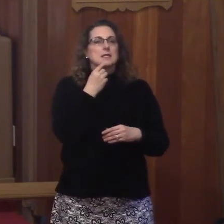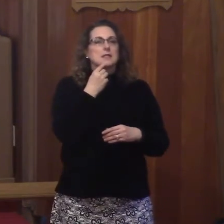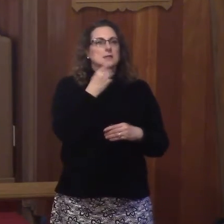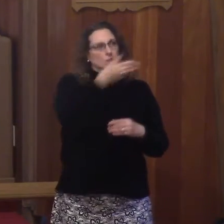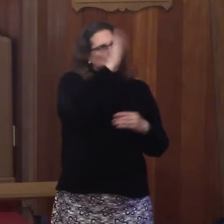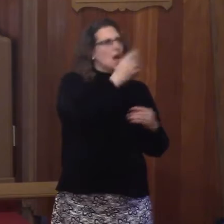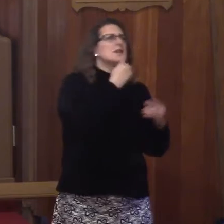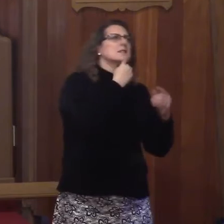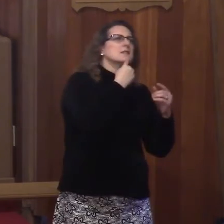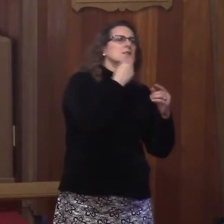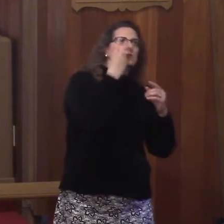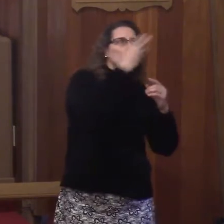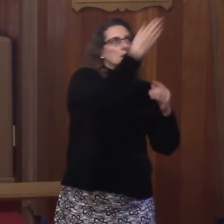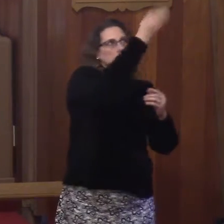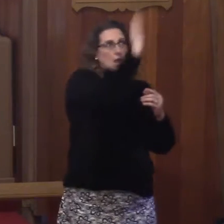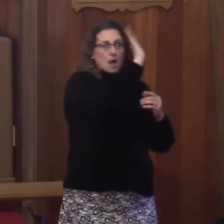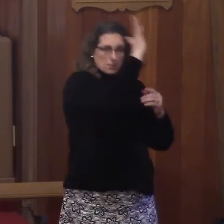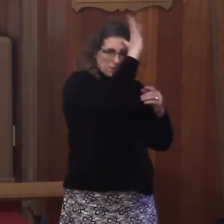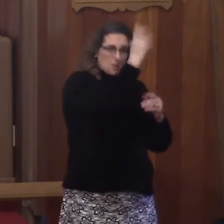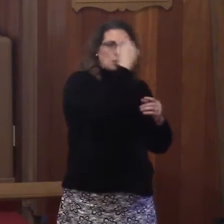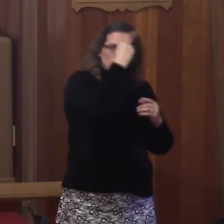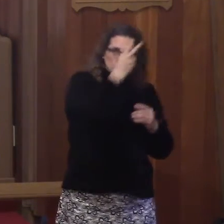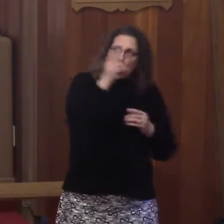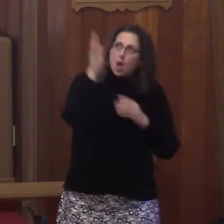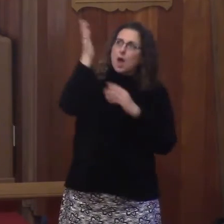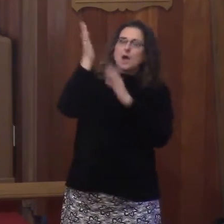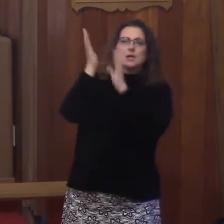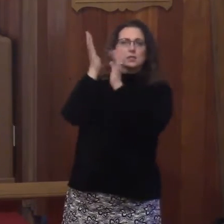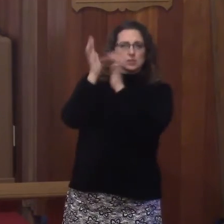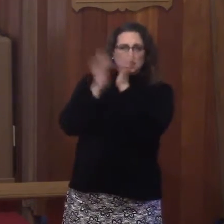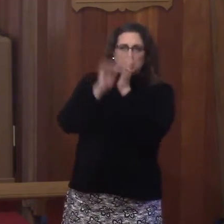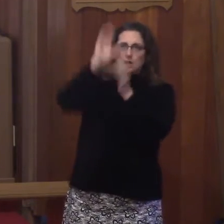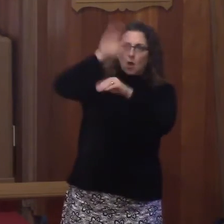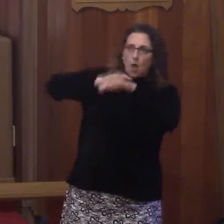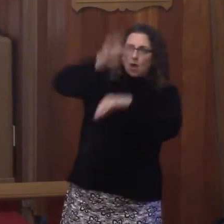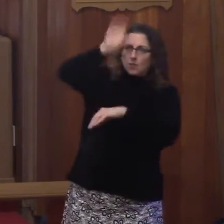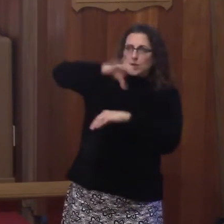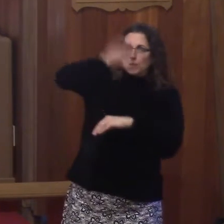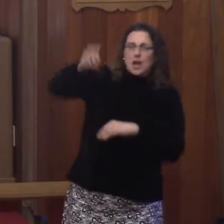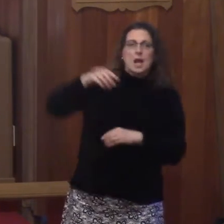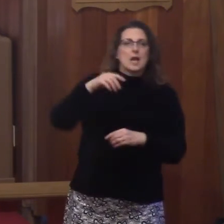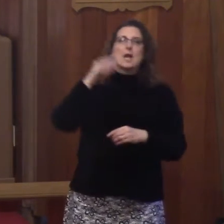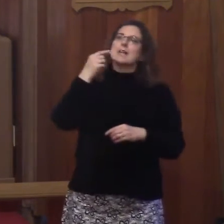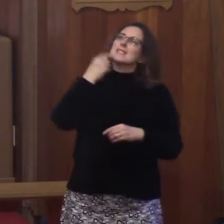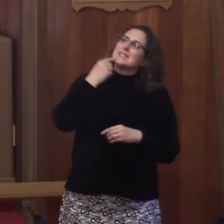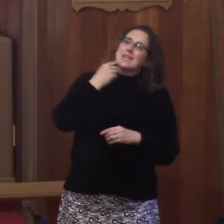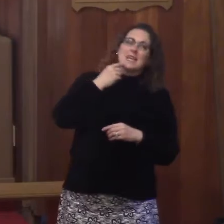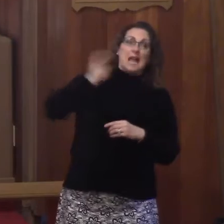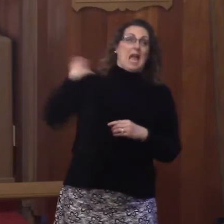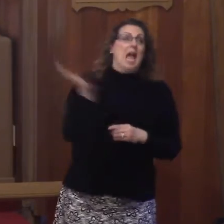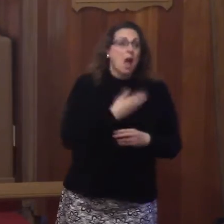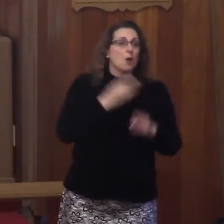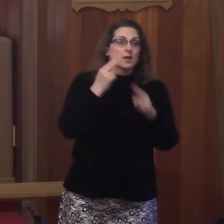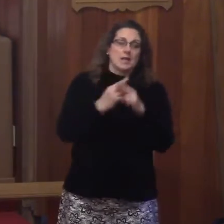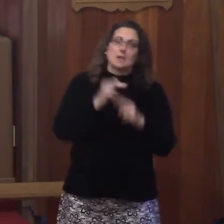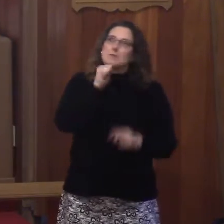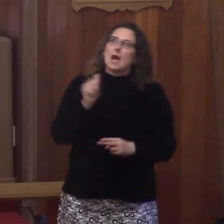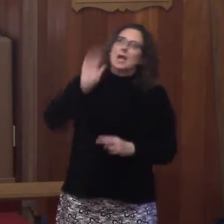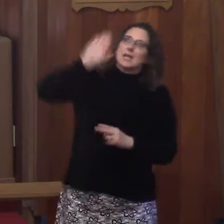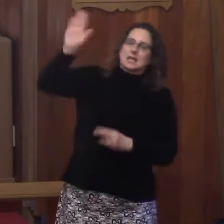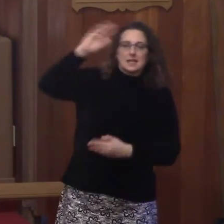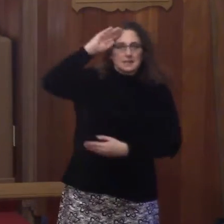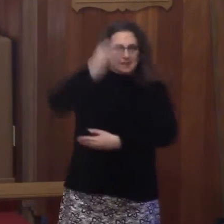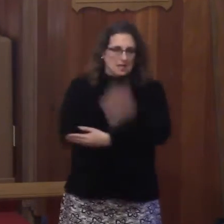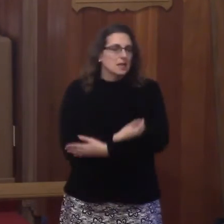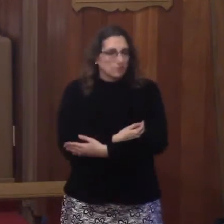and mine as well. The law came and called him covetous Chris, perverted Pete, and doubting